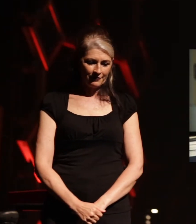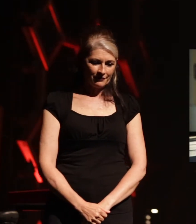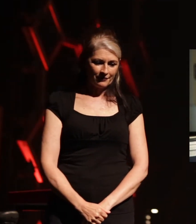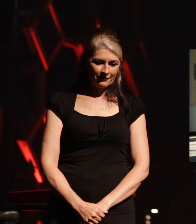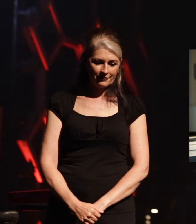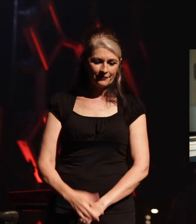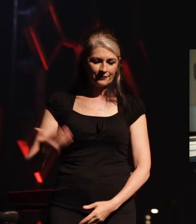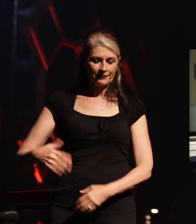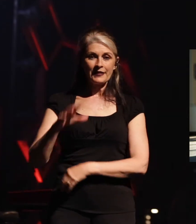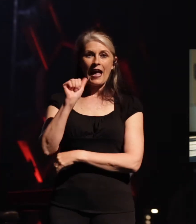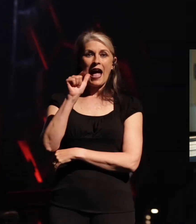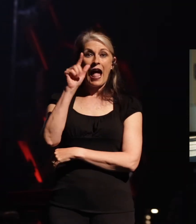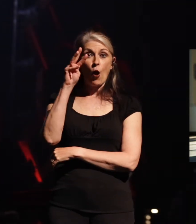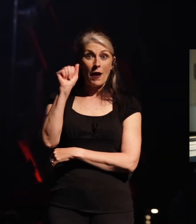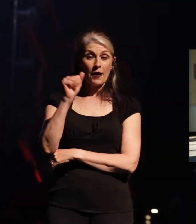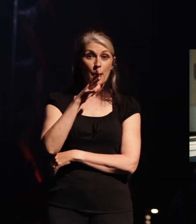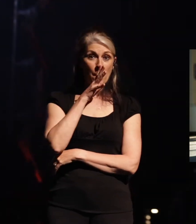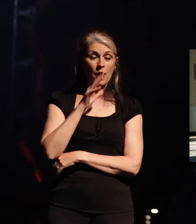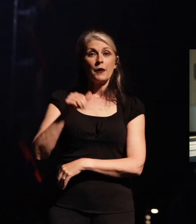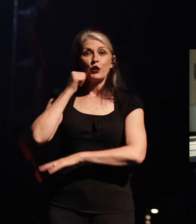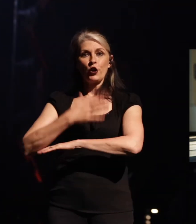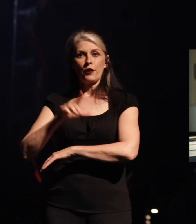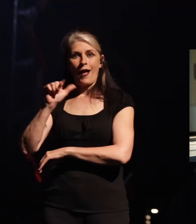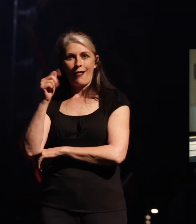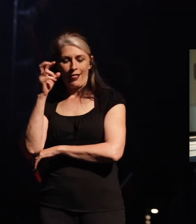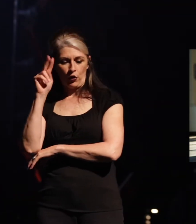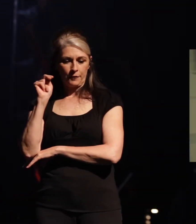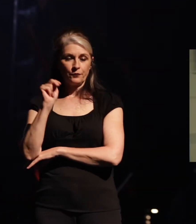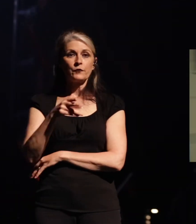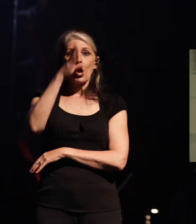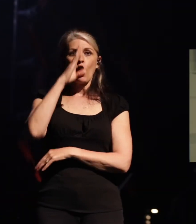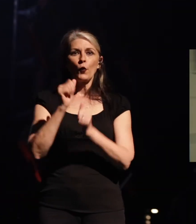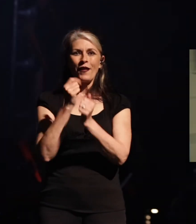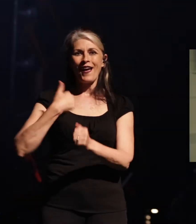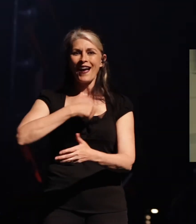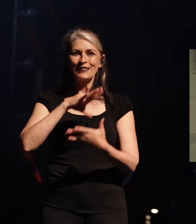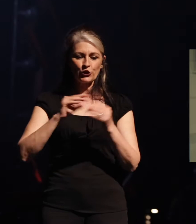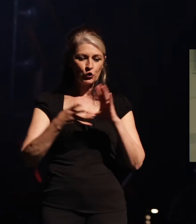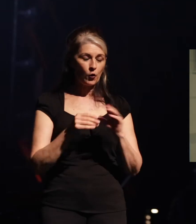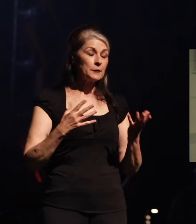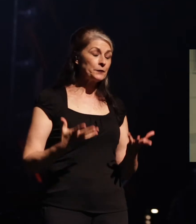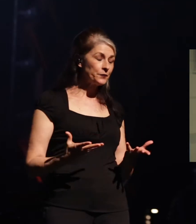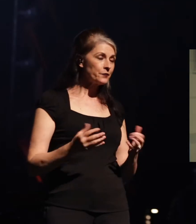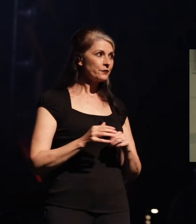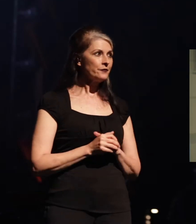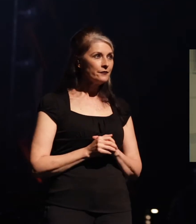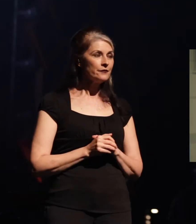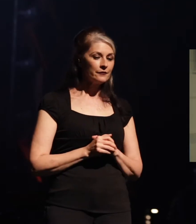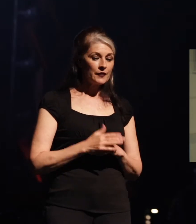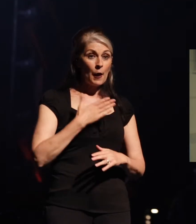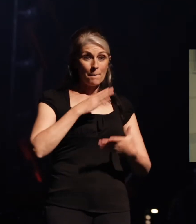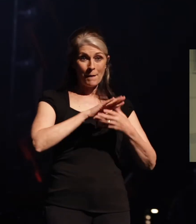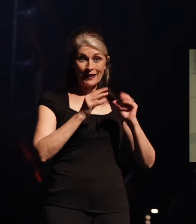My name is Alma. And my name is Lauren, and this is our God With Us story. So my story